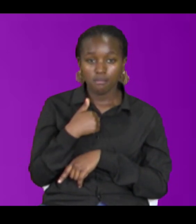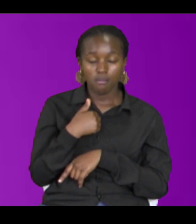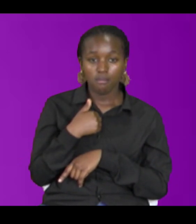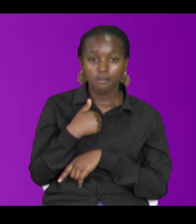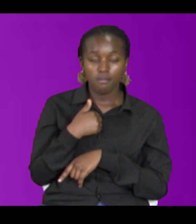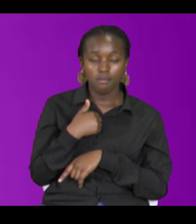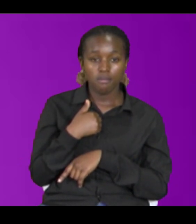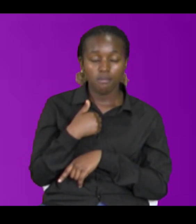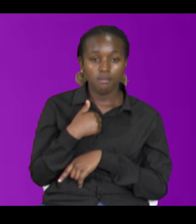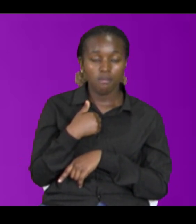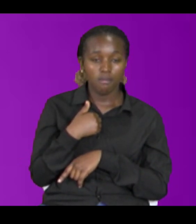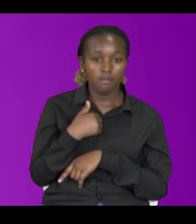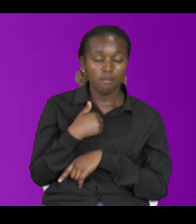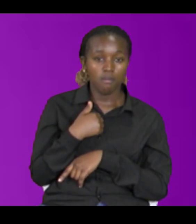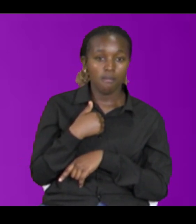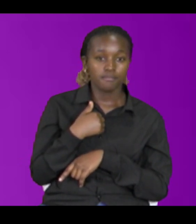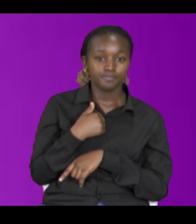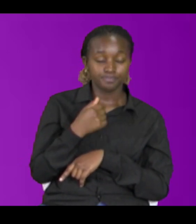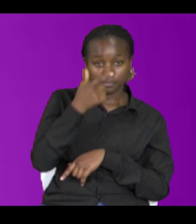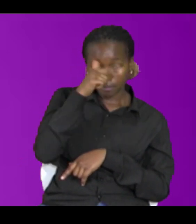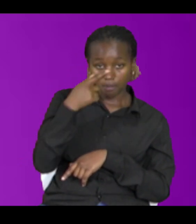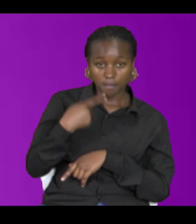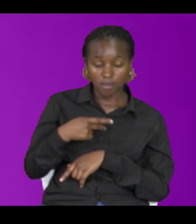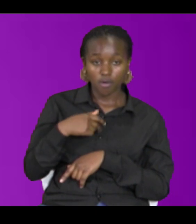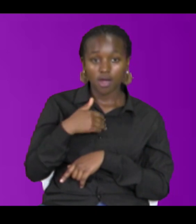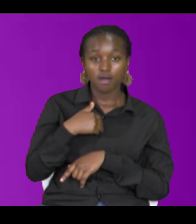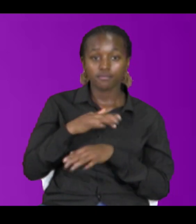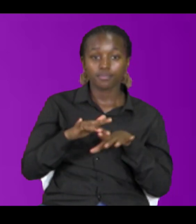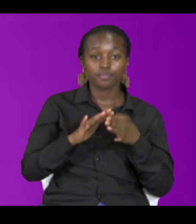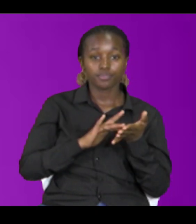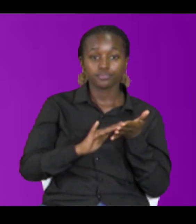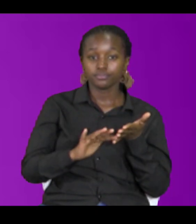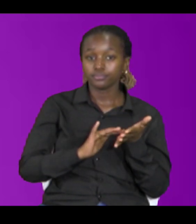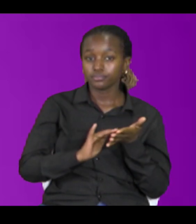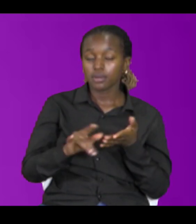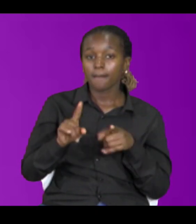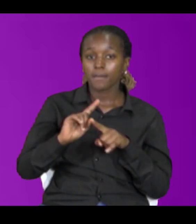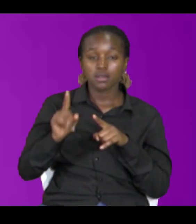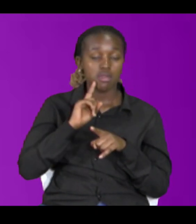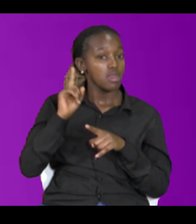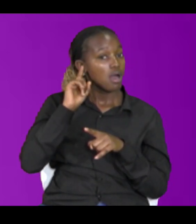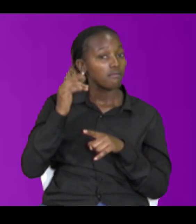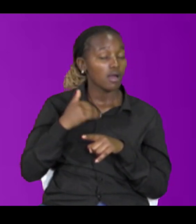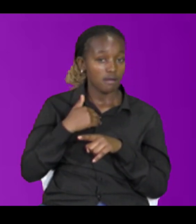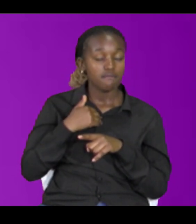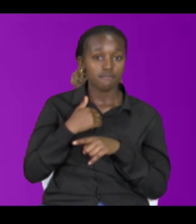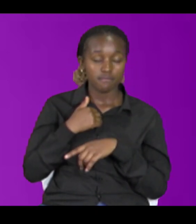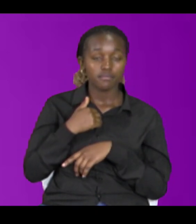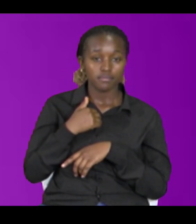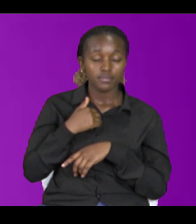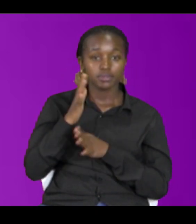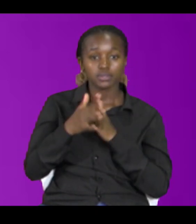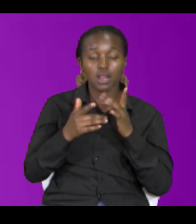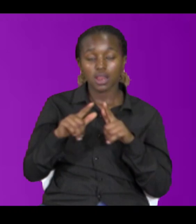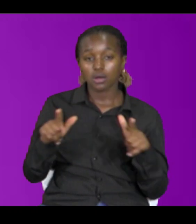and for the deaf, they have sign language. But for us, of course, we can also depend on the text to